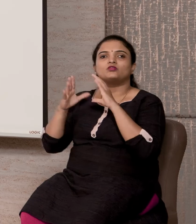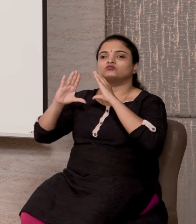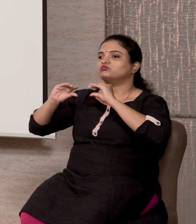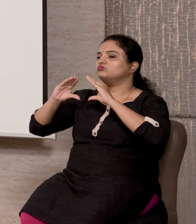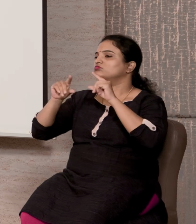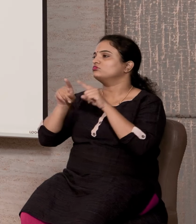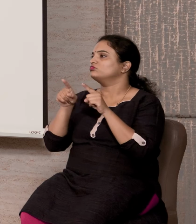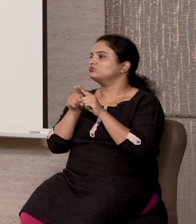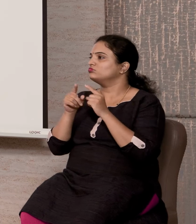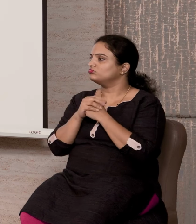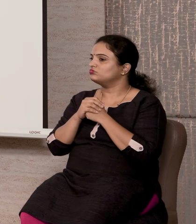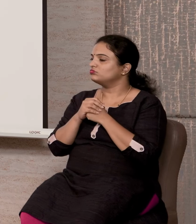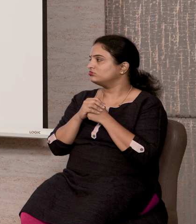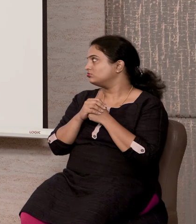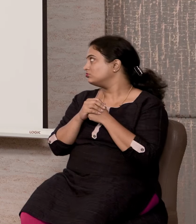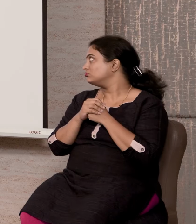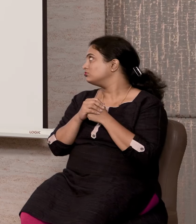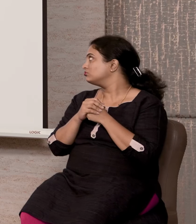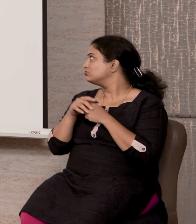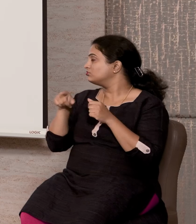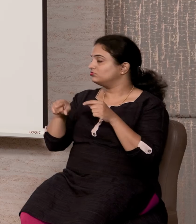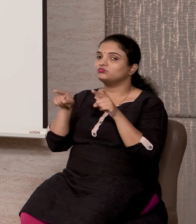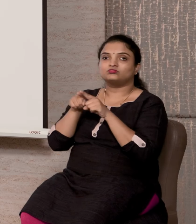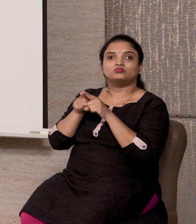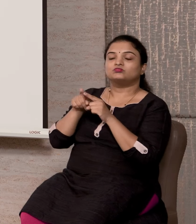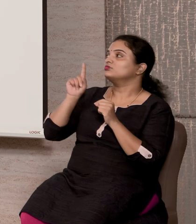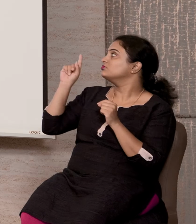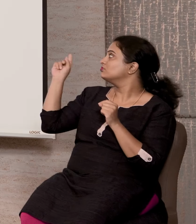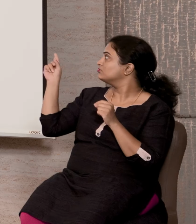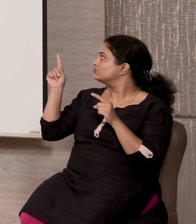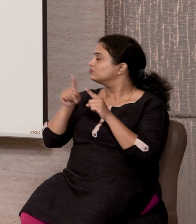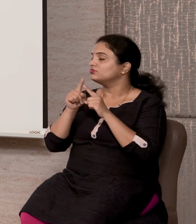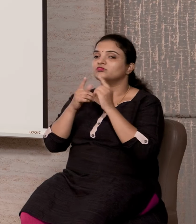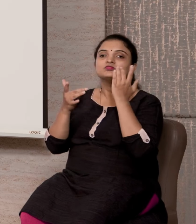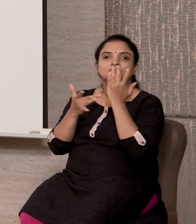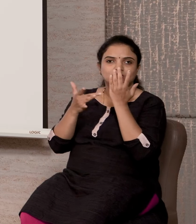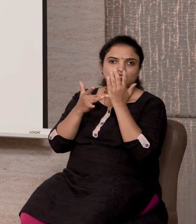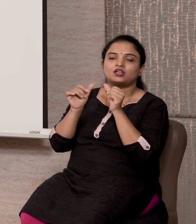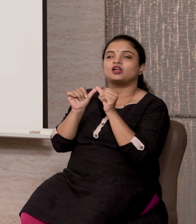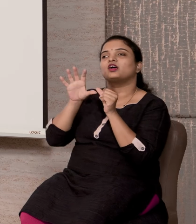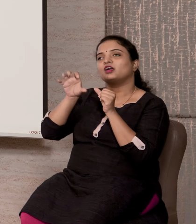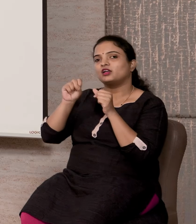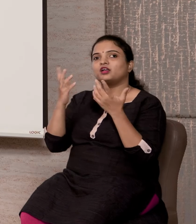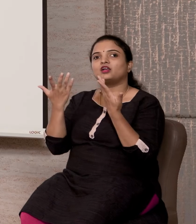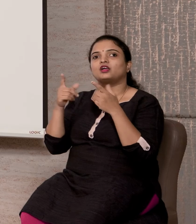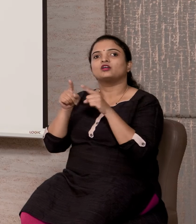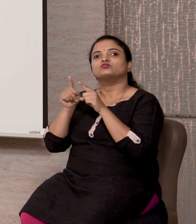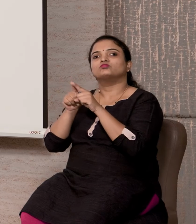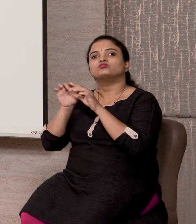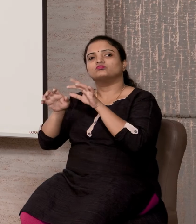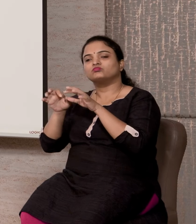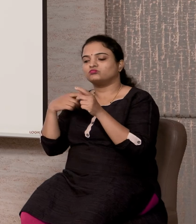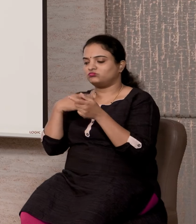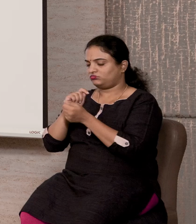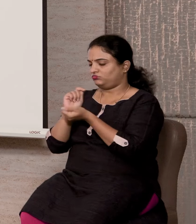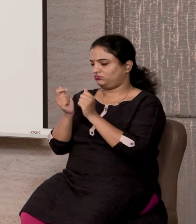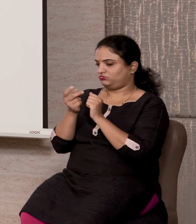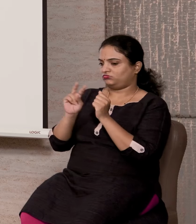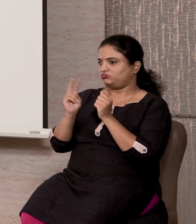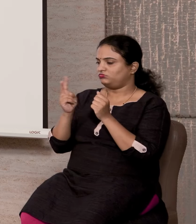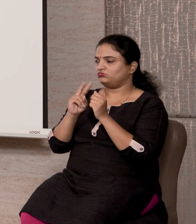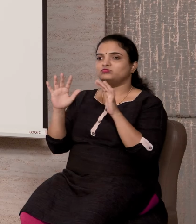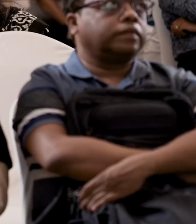right? So quick agenda, we will keep it short. So I'll talk about digital accessibility and computing education, which is nothing but computer